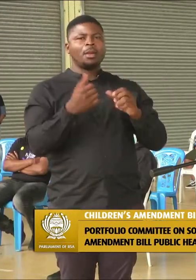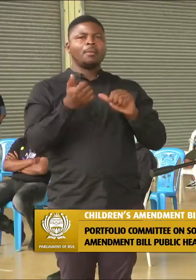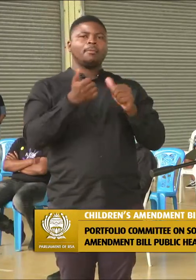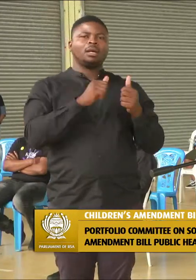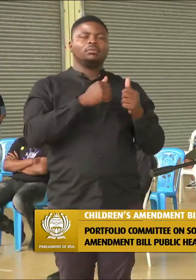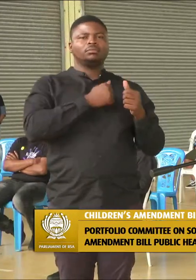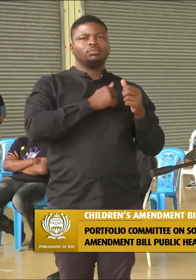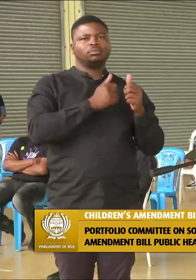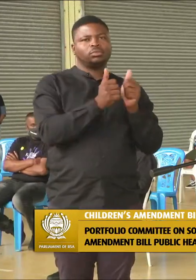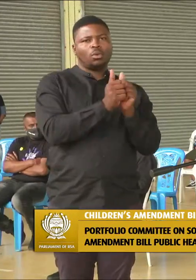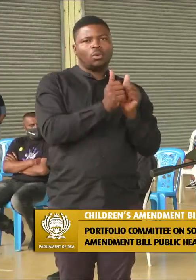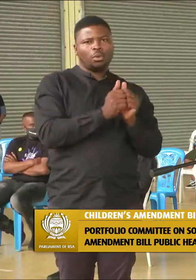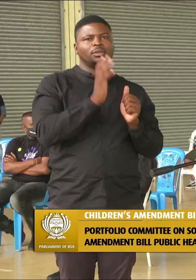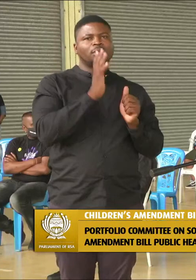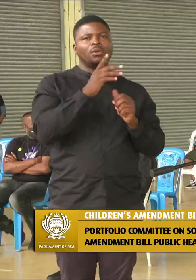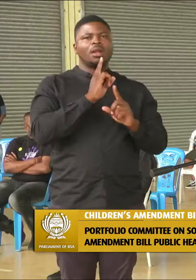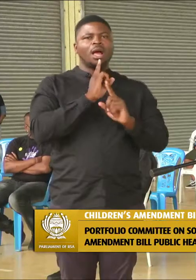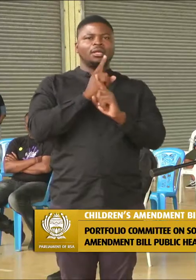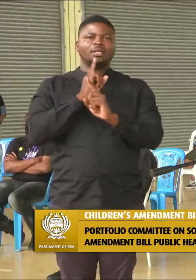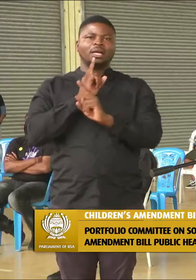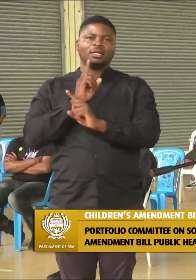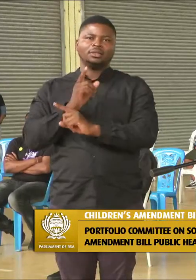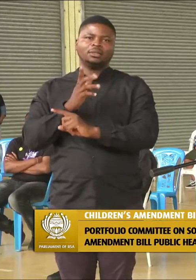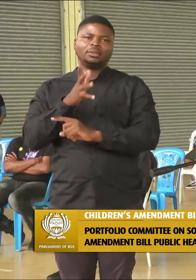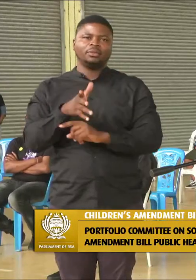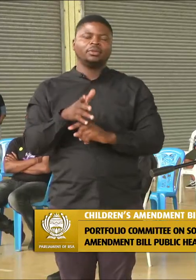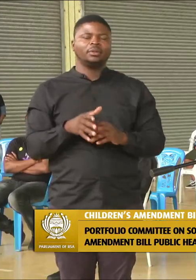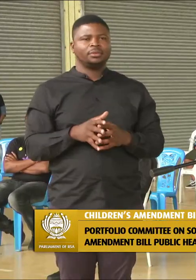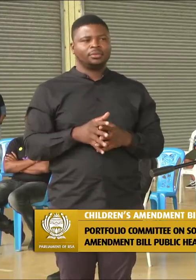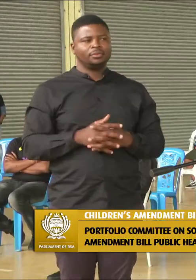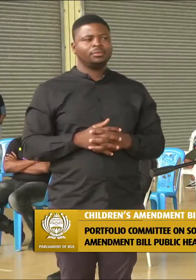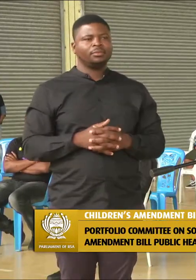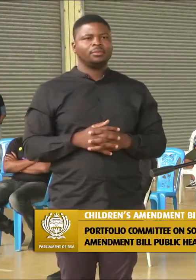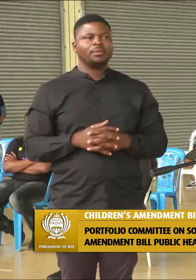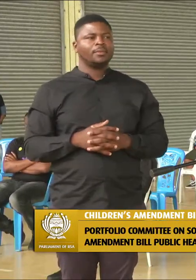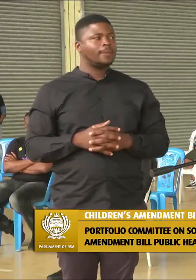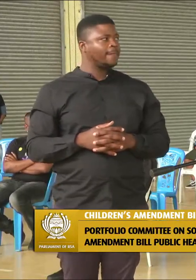here. Eminye ke imibuzo kuyophendulwa ke oza kwethu.